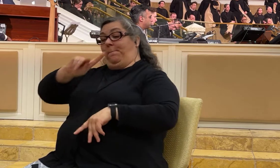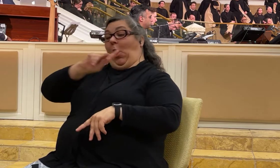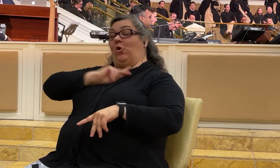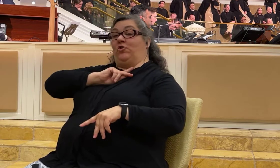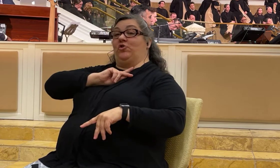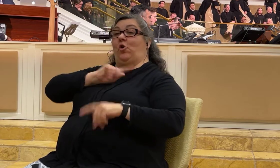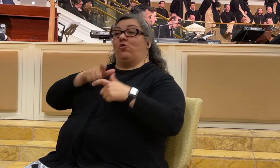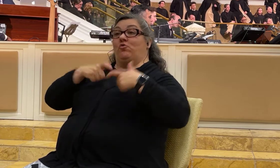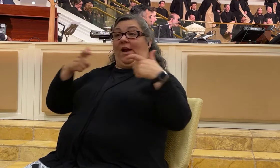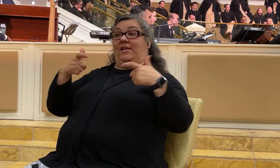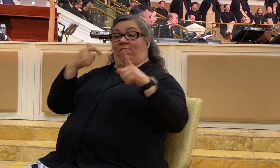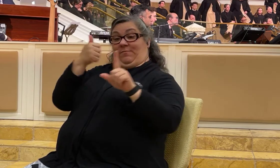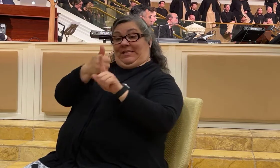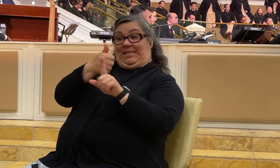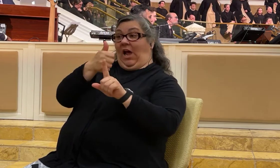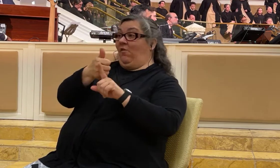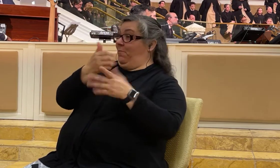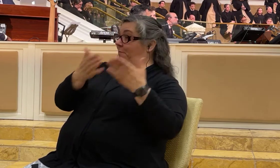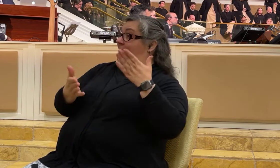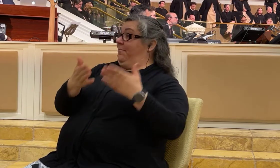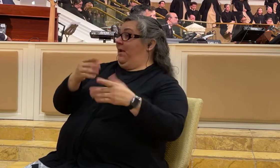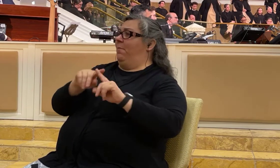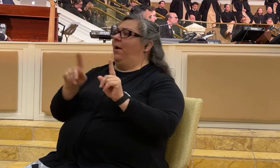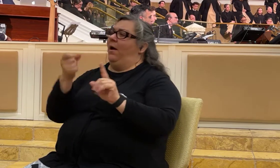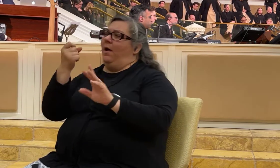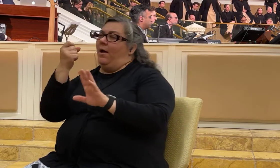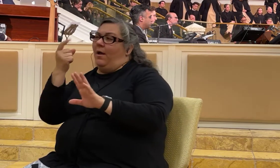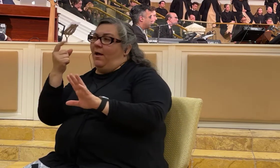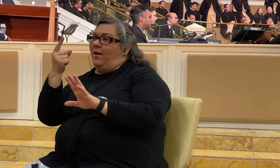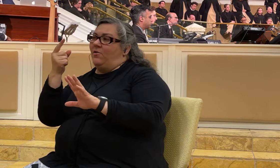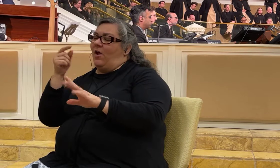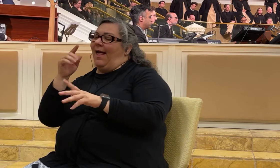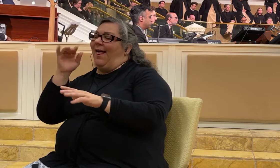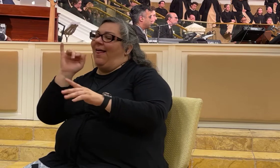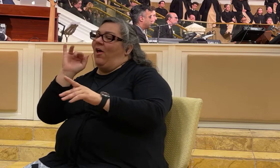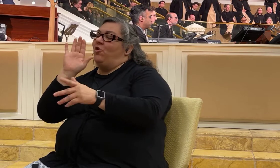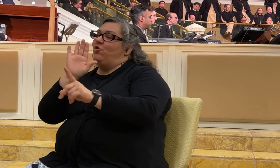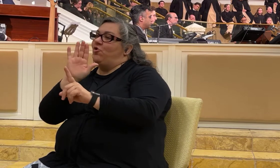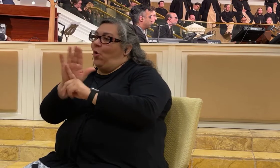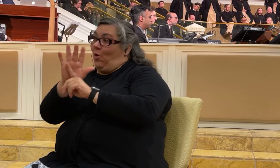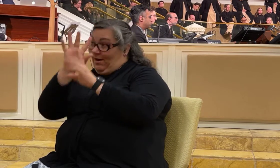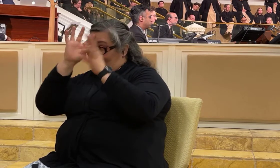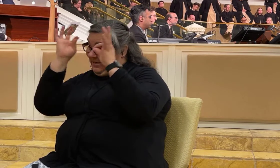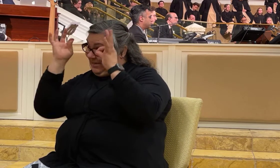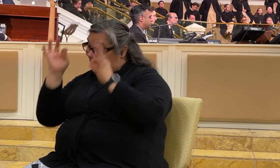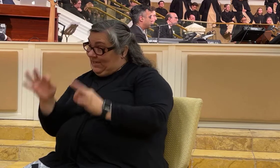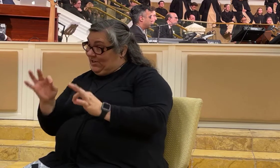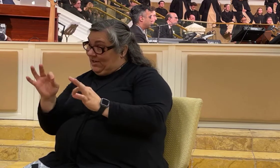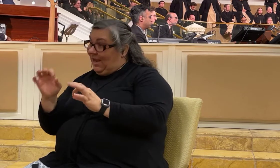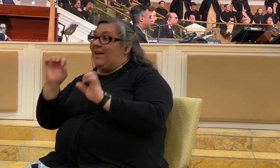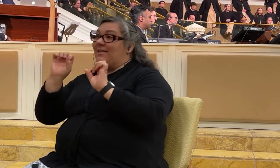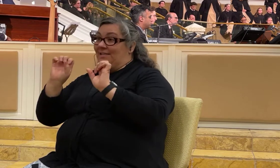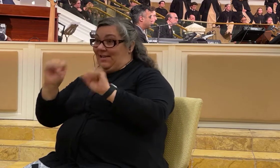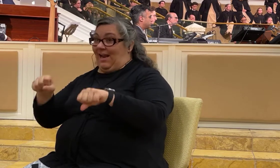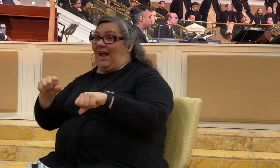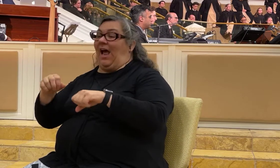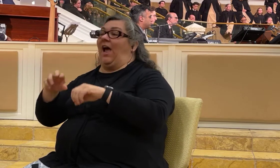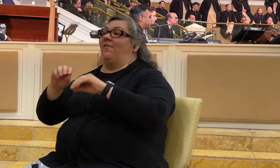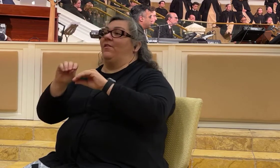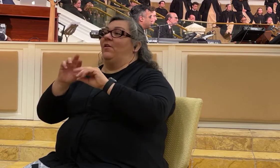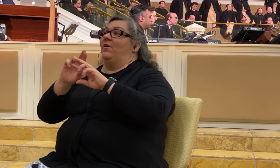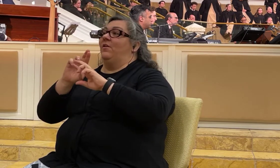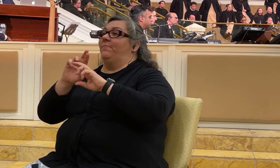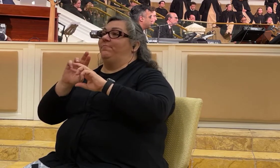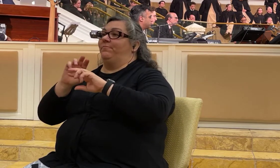there for himself, but the decision he makes is going to rebound, and it's going to be a decision for his